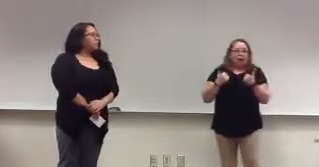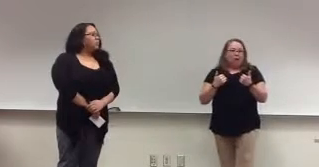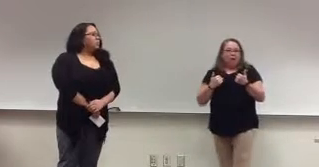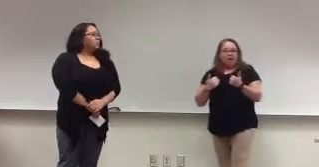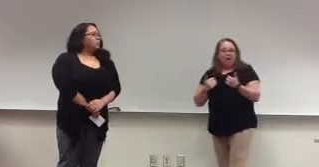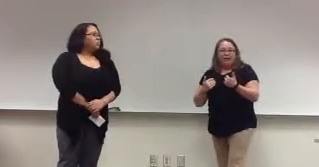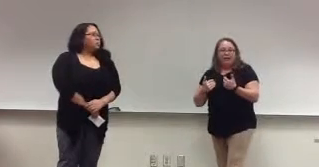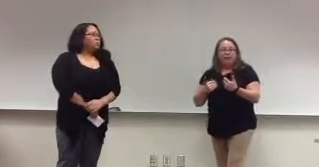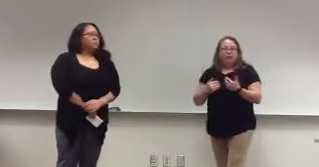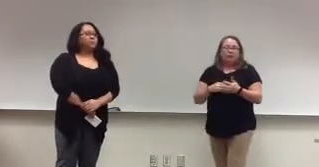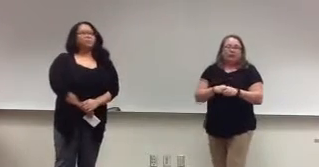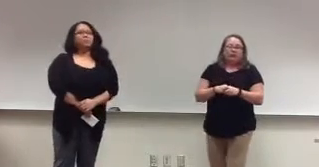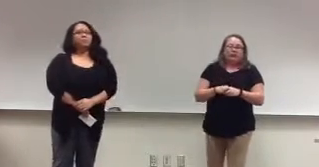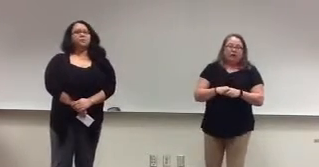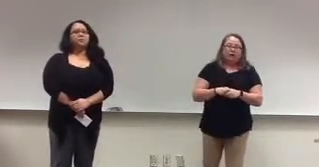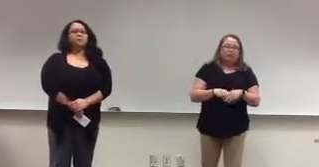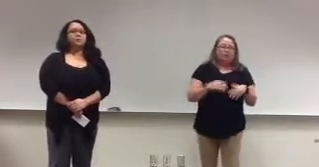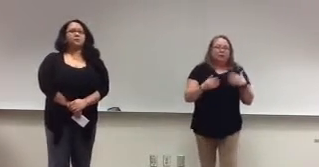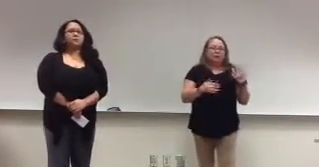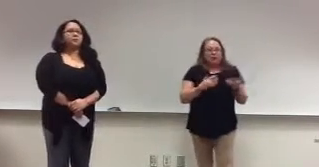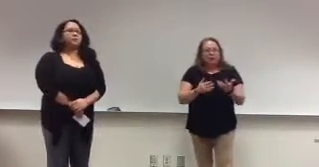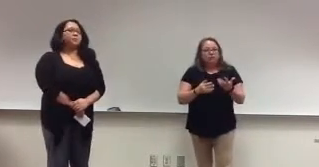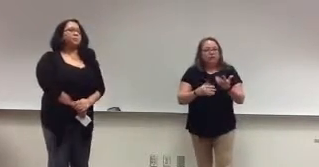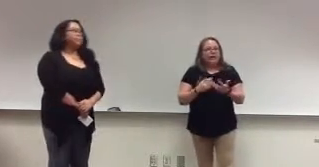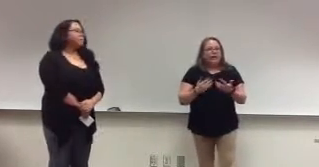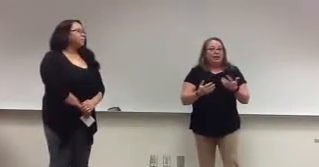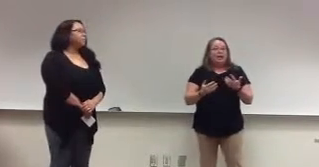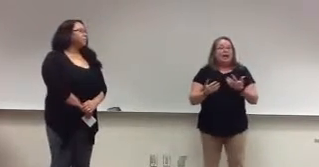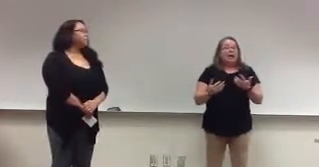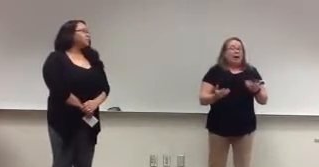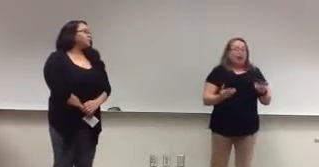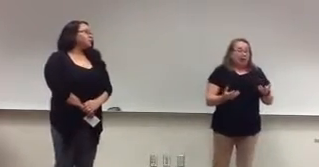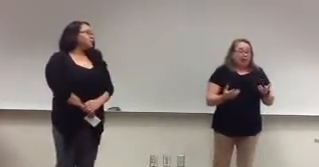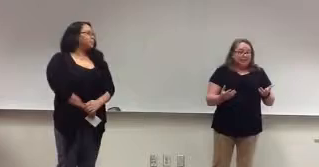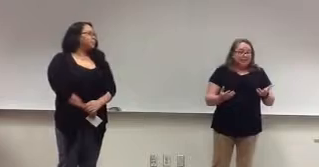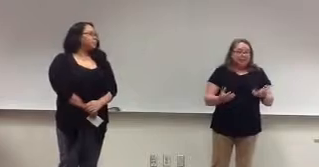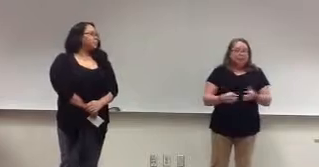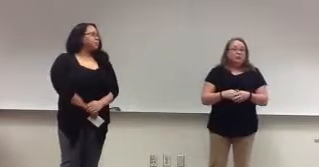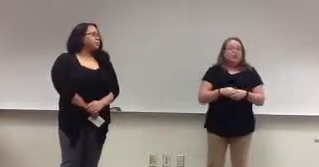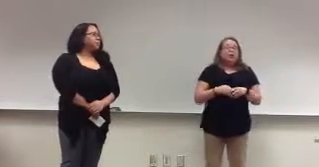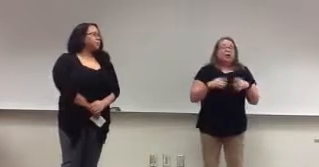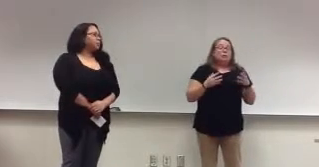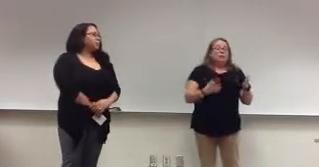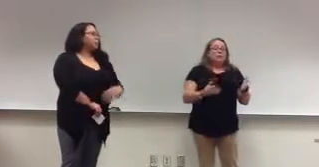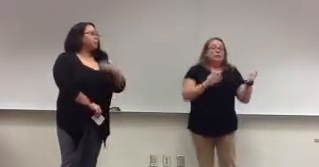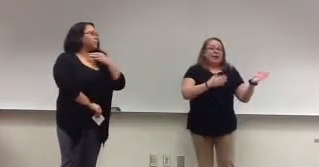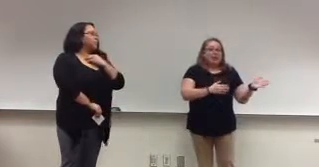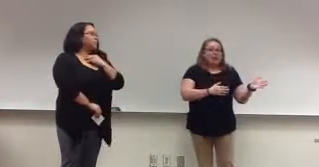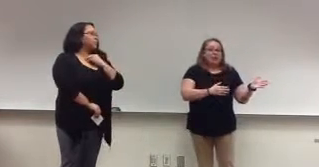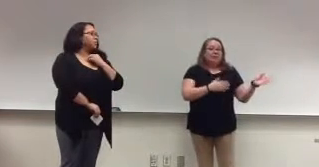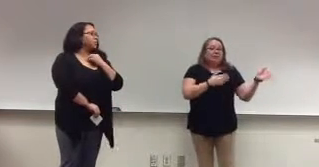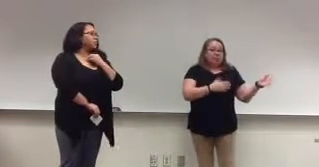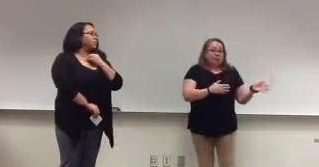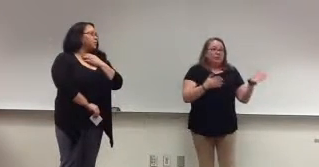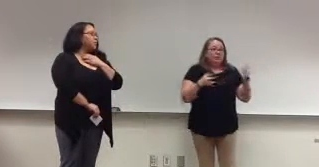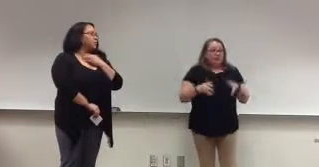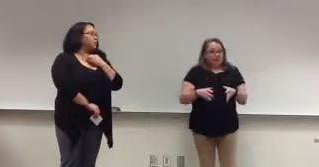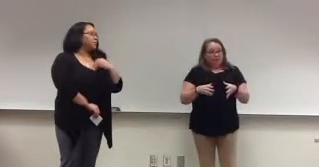how I got involved with deaf culture and American Sign Language, which is the language that the deaf use here in